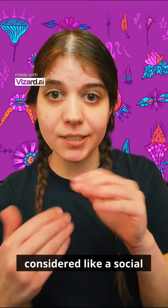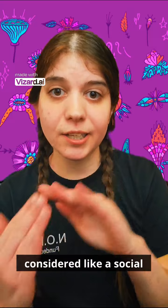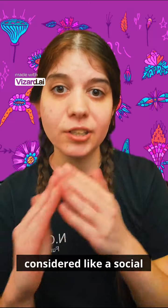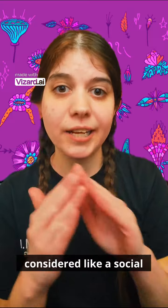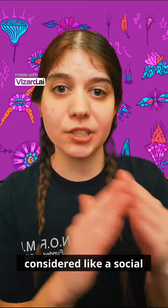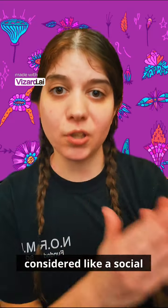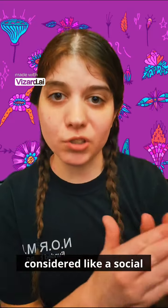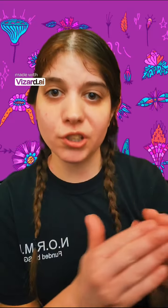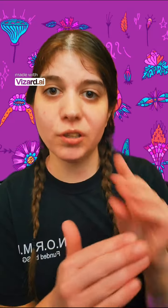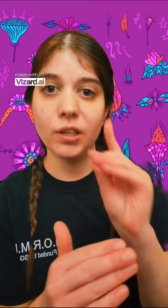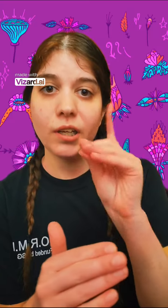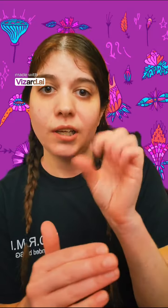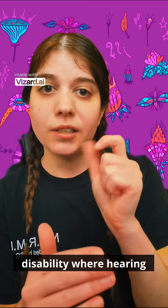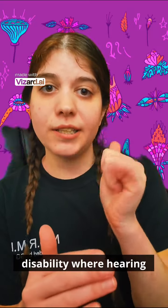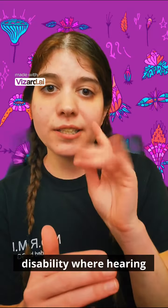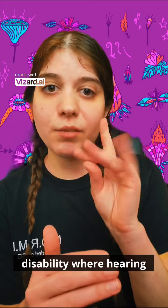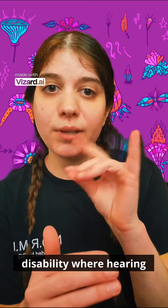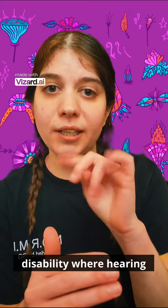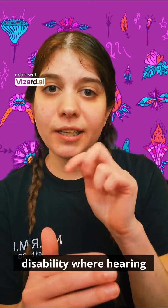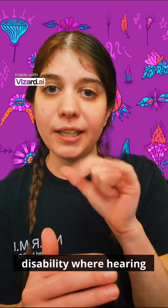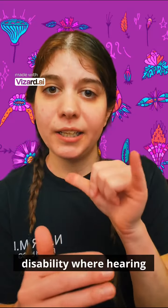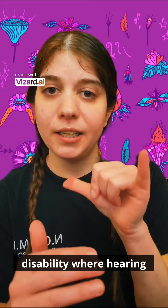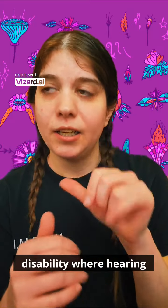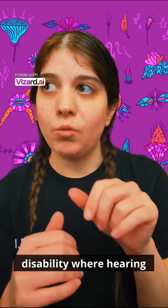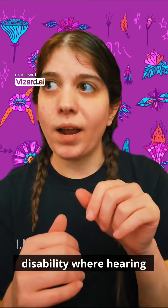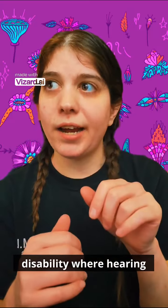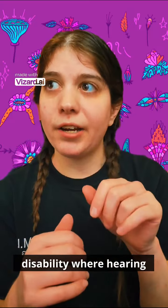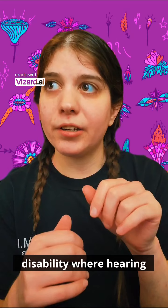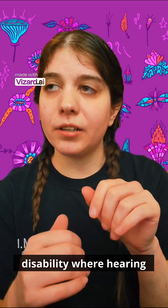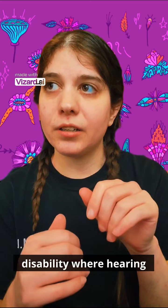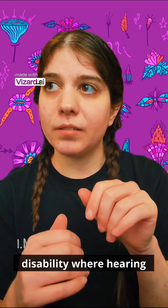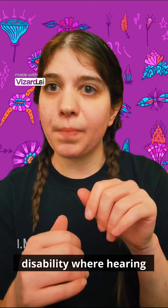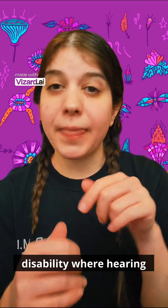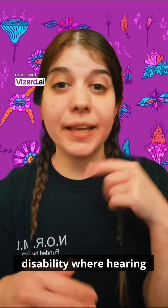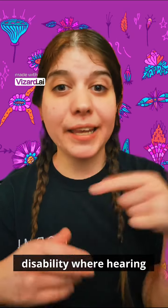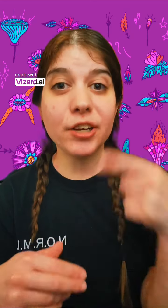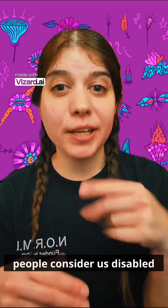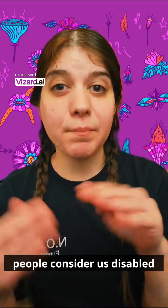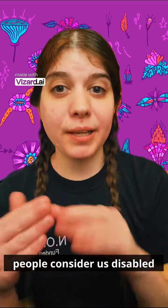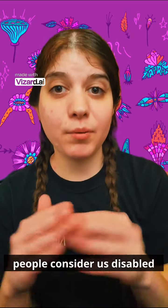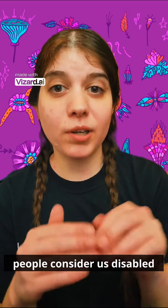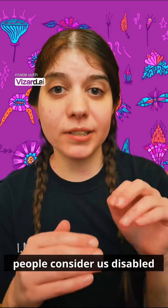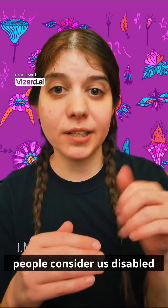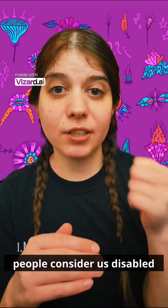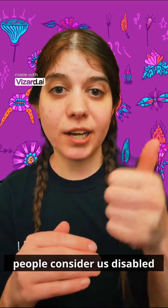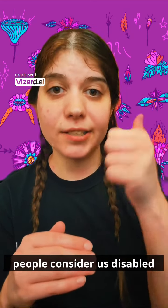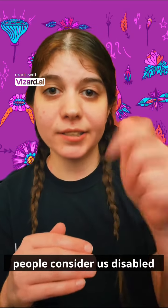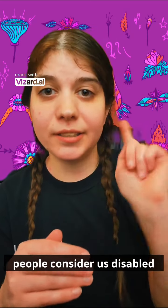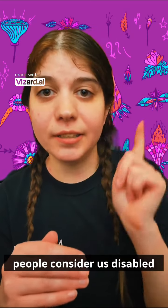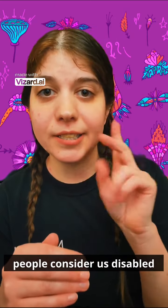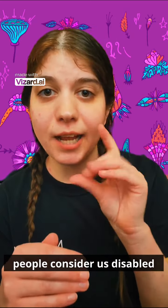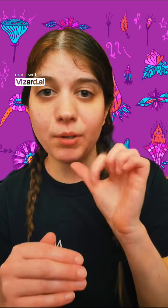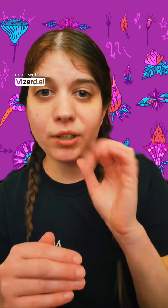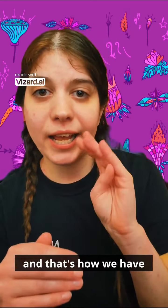like a social disability, where hearing people consider us disabled, and